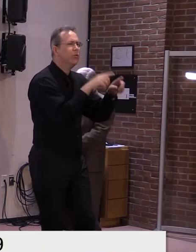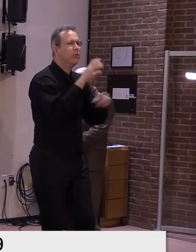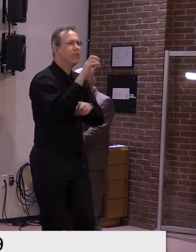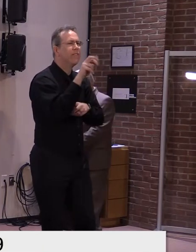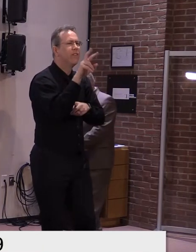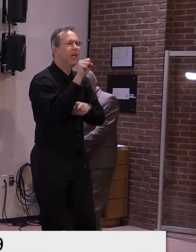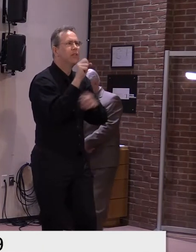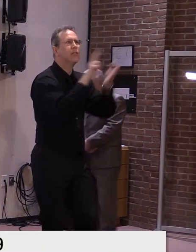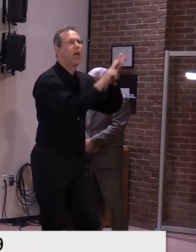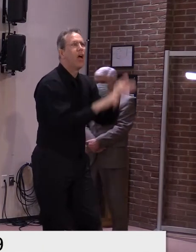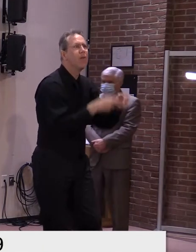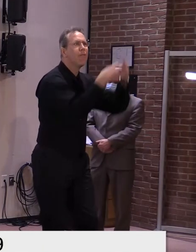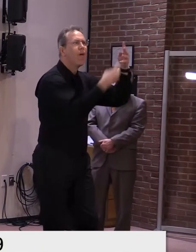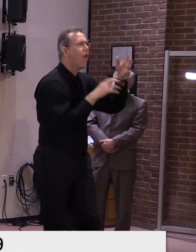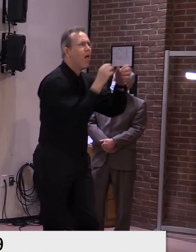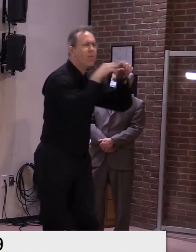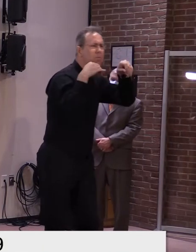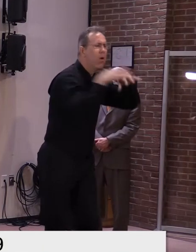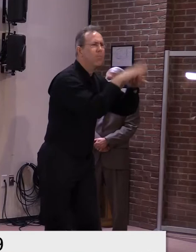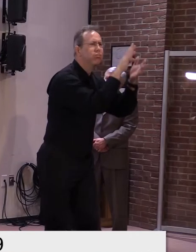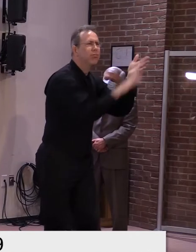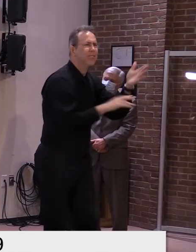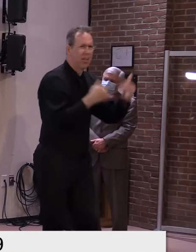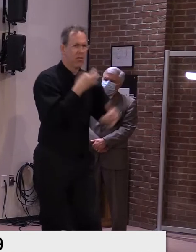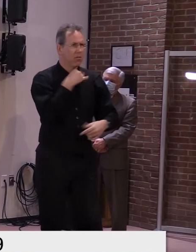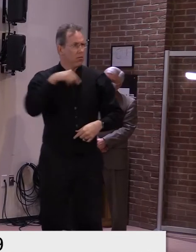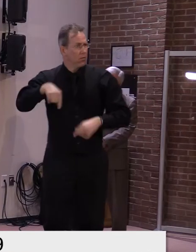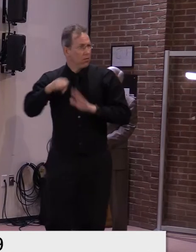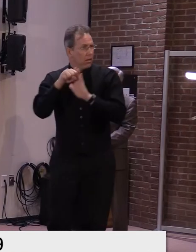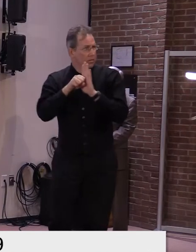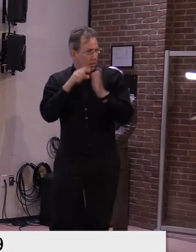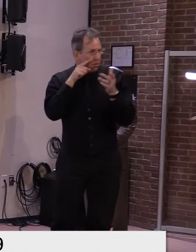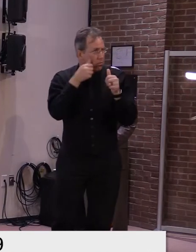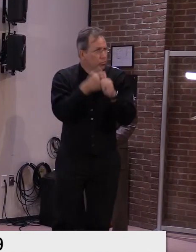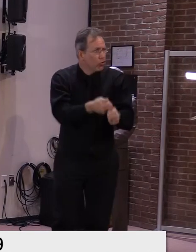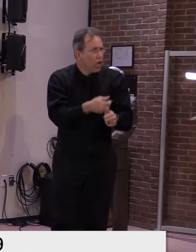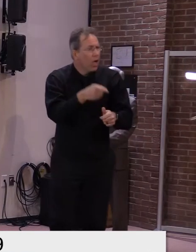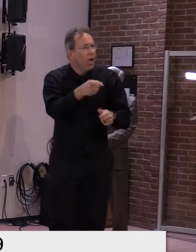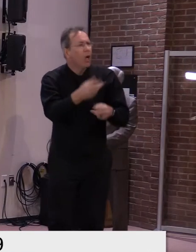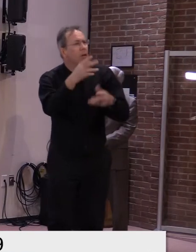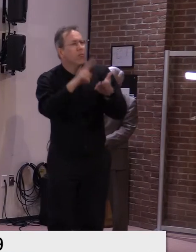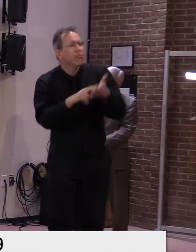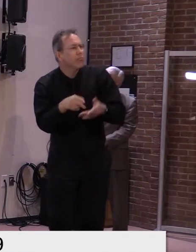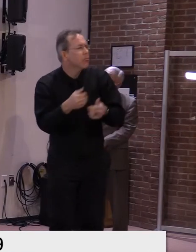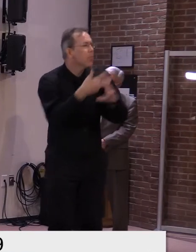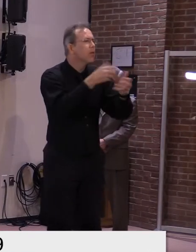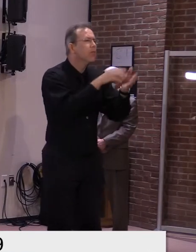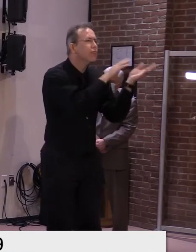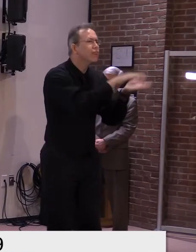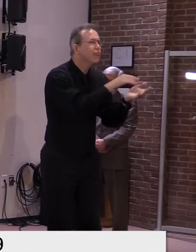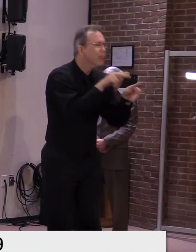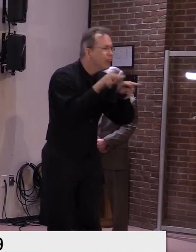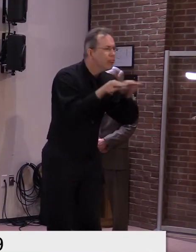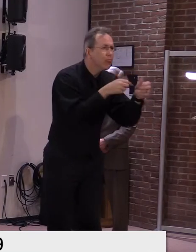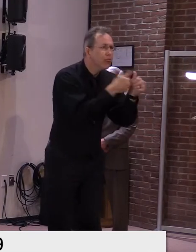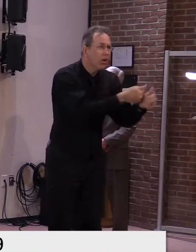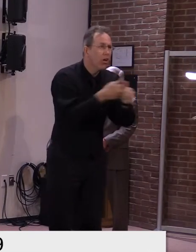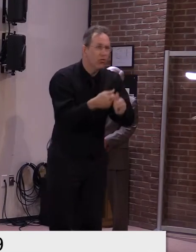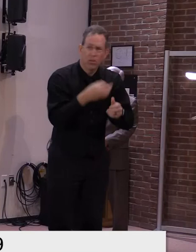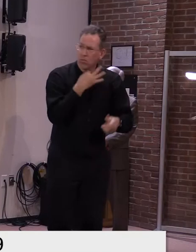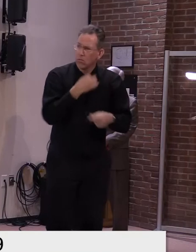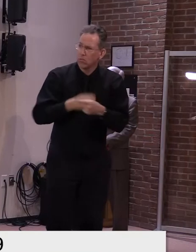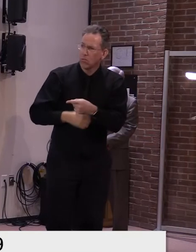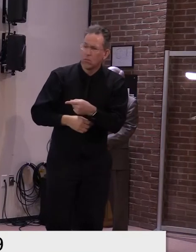these press conferences previously, while I understand why the federal government is trying to